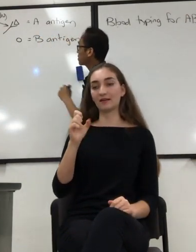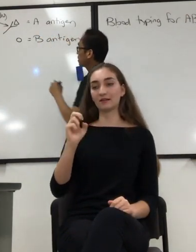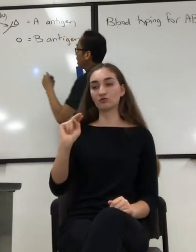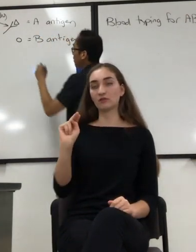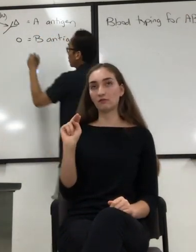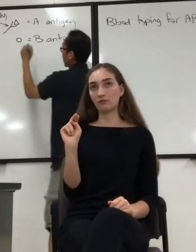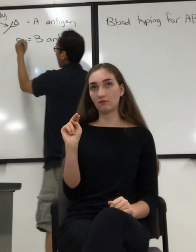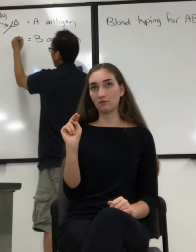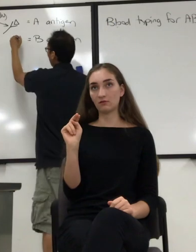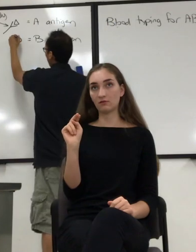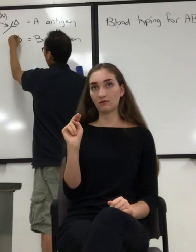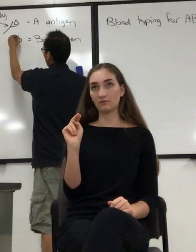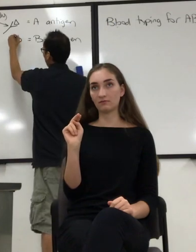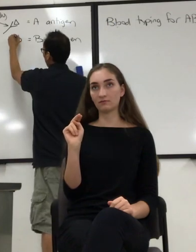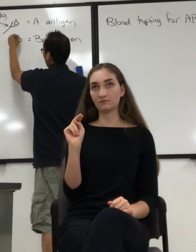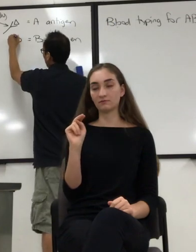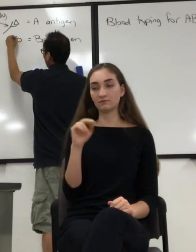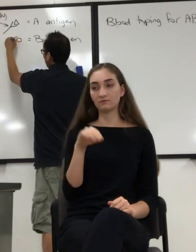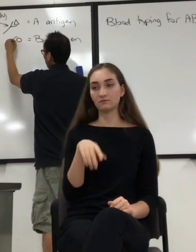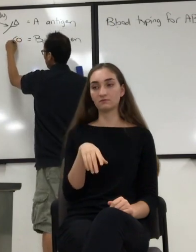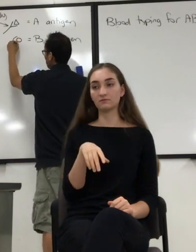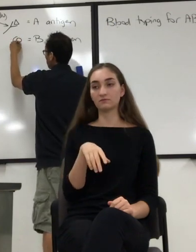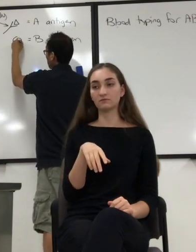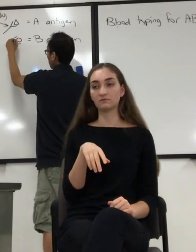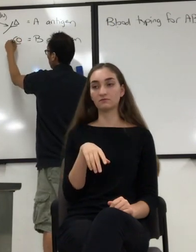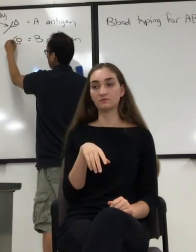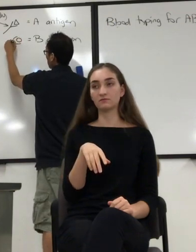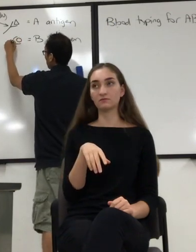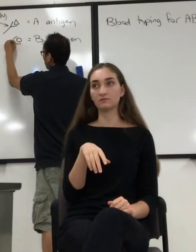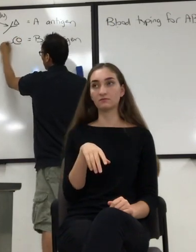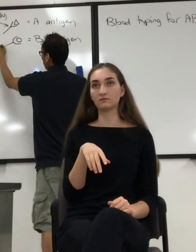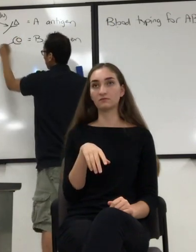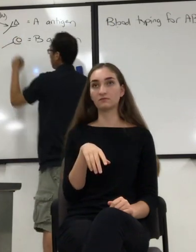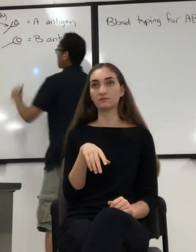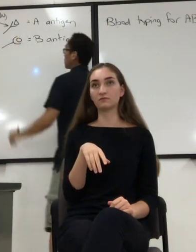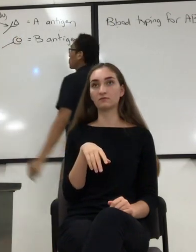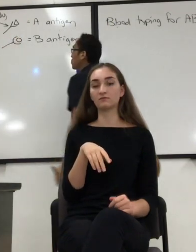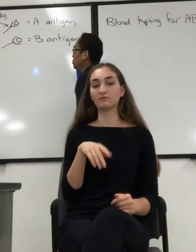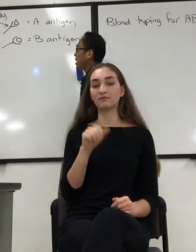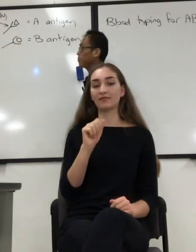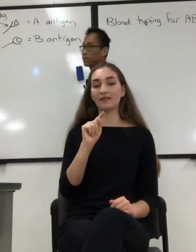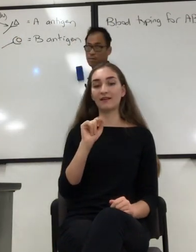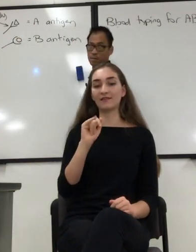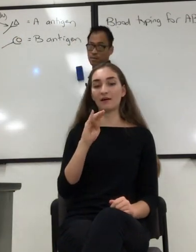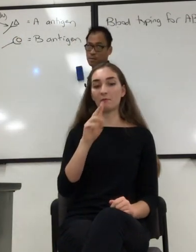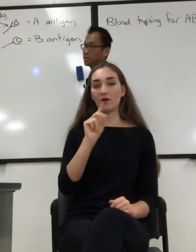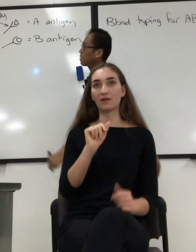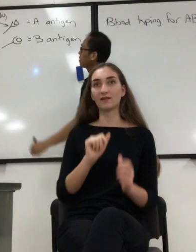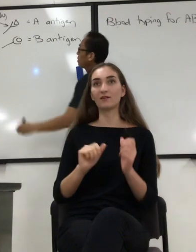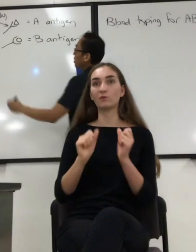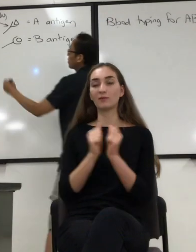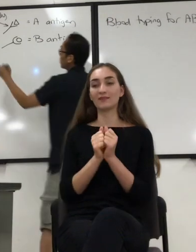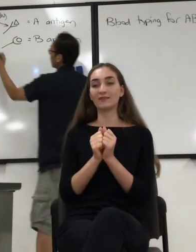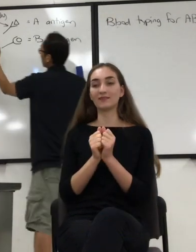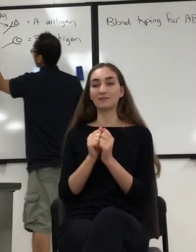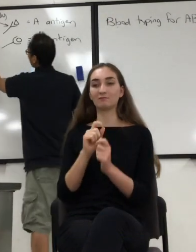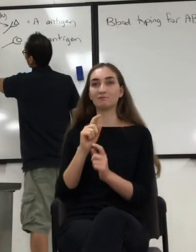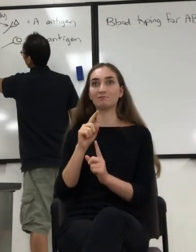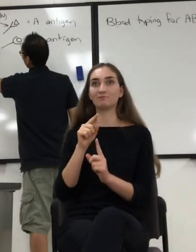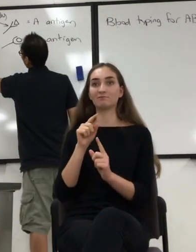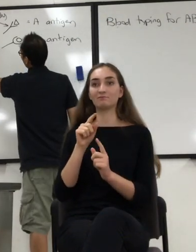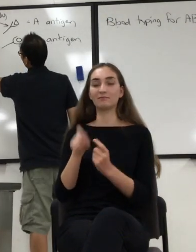and let's have an antibody with a specific region that fits the circle shape.